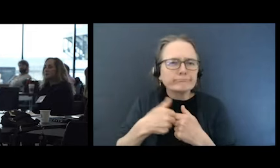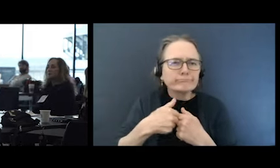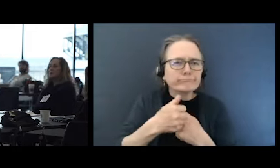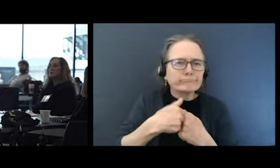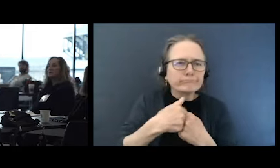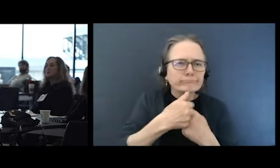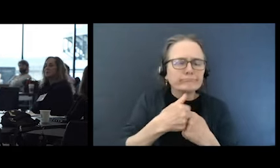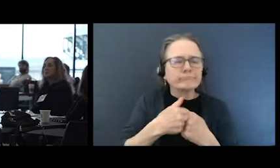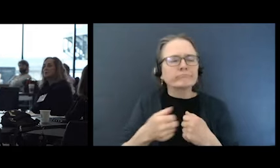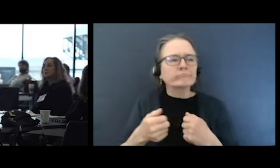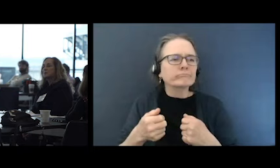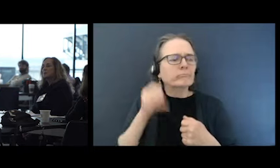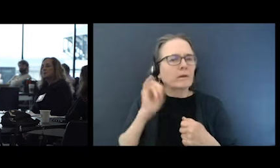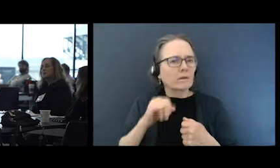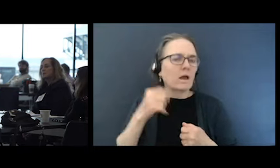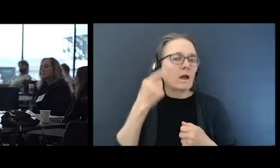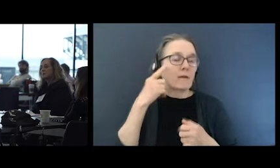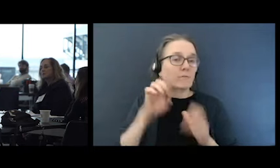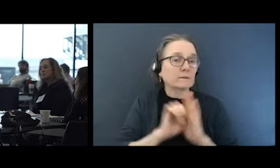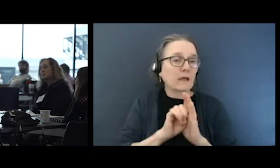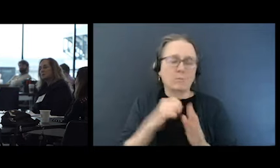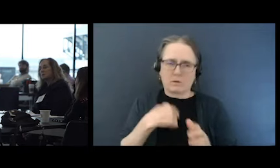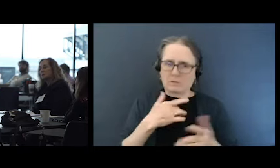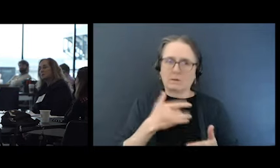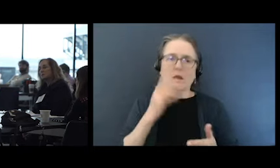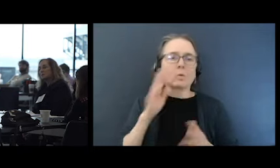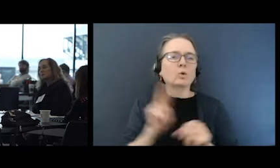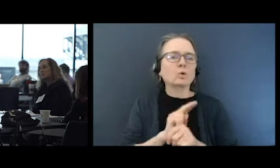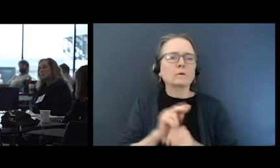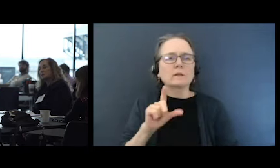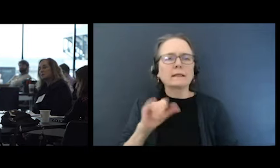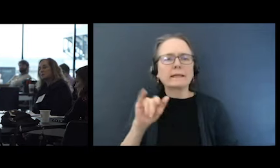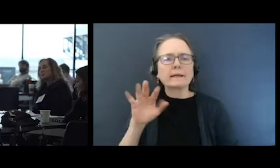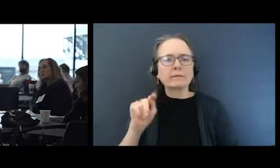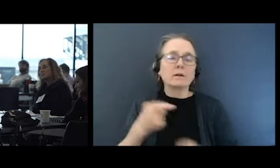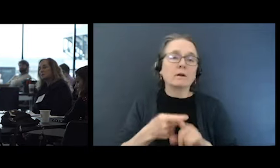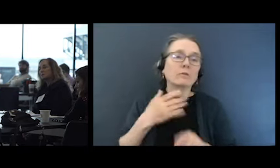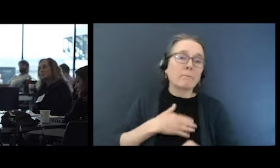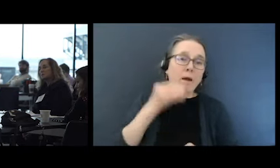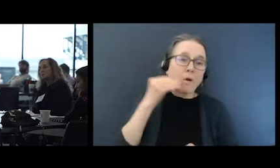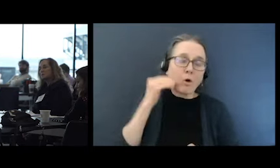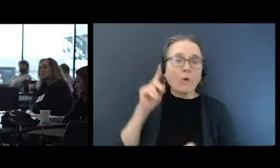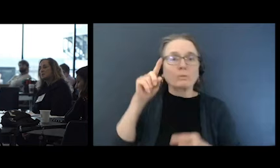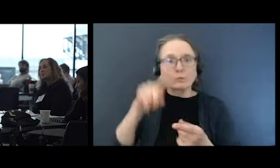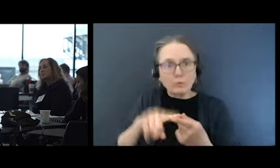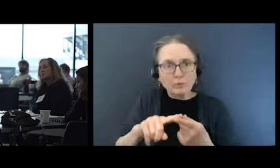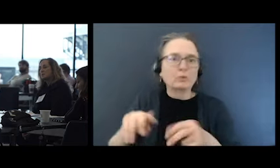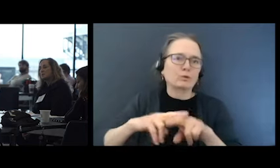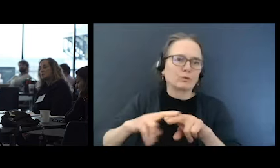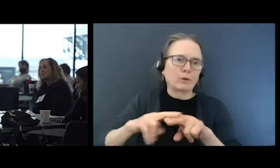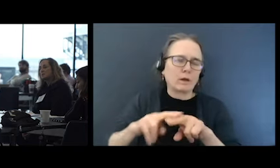Sound Transit Angle Lake station, which is just, $15 versus a half-hour walk to